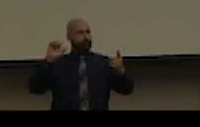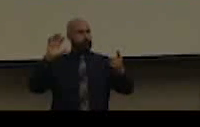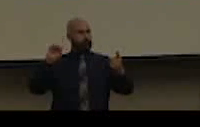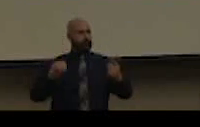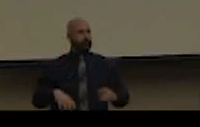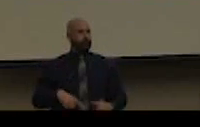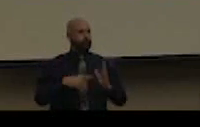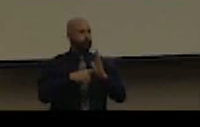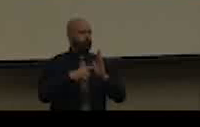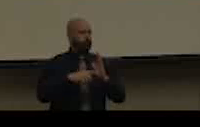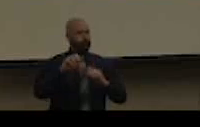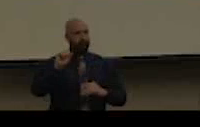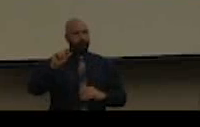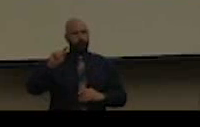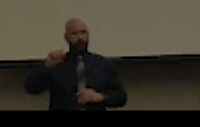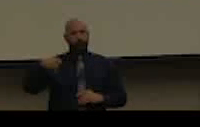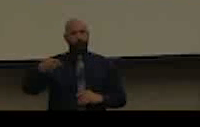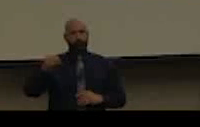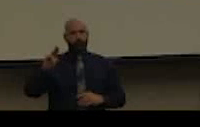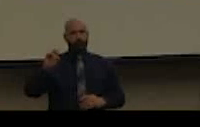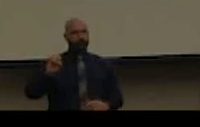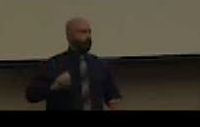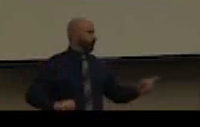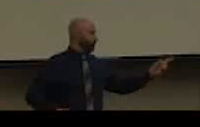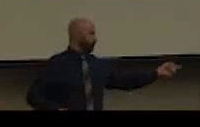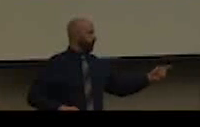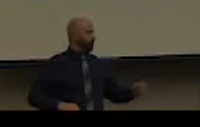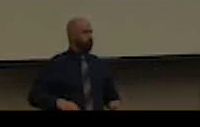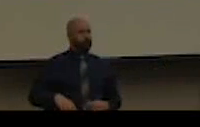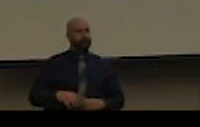Present. Deion Julian.